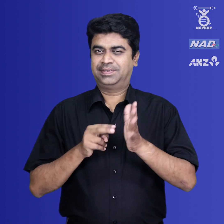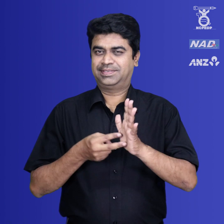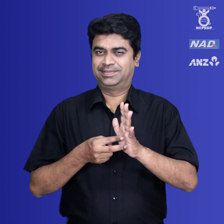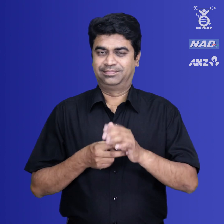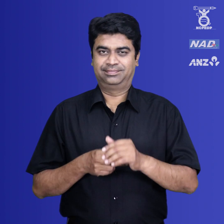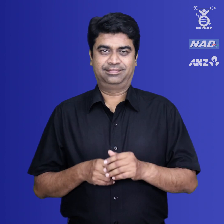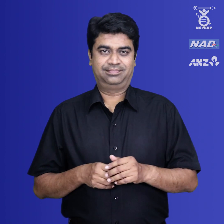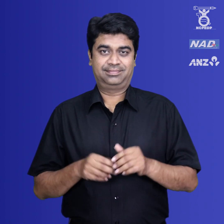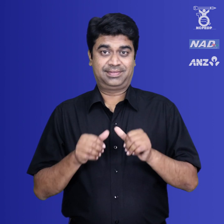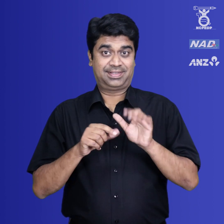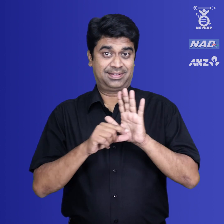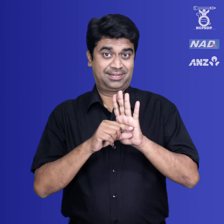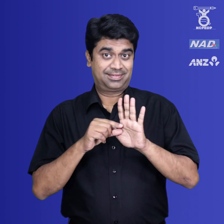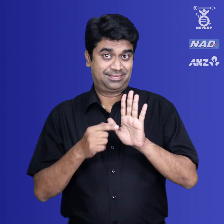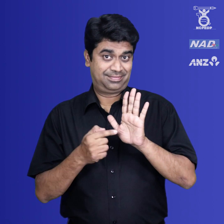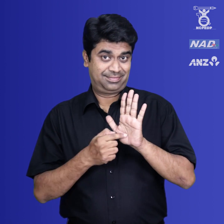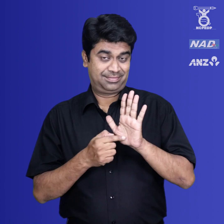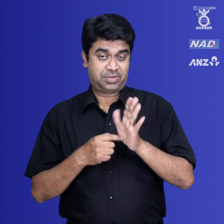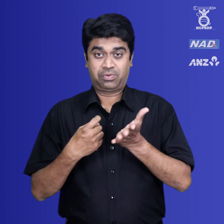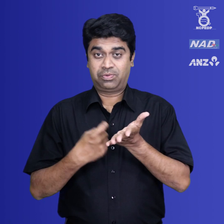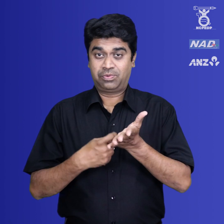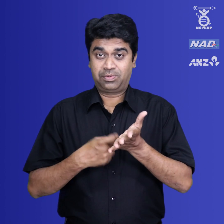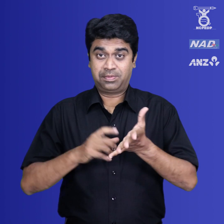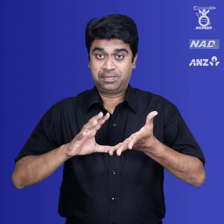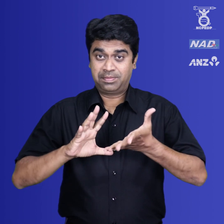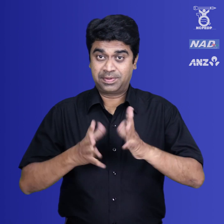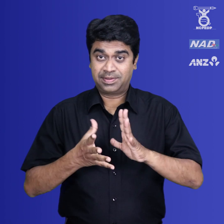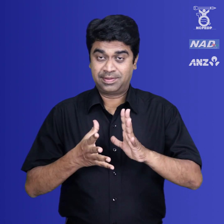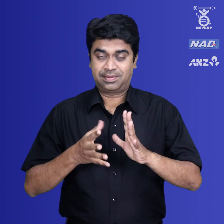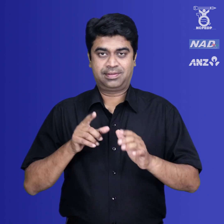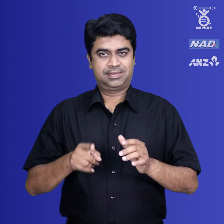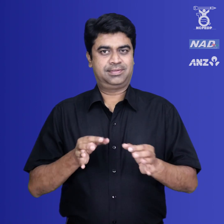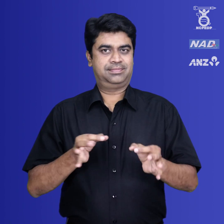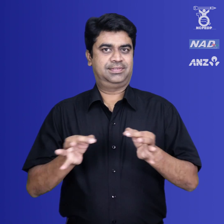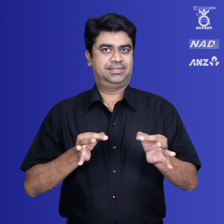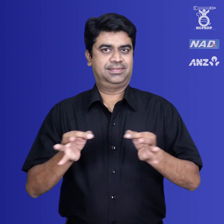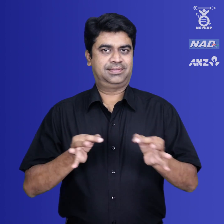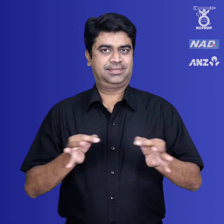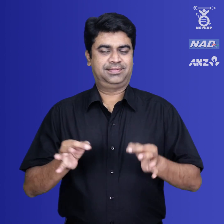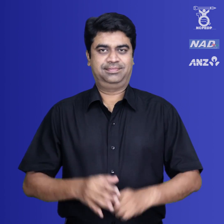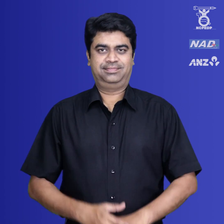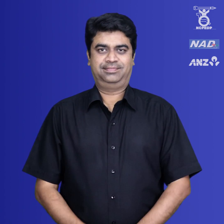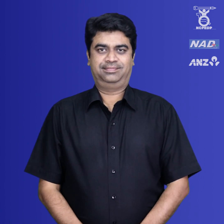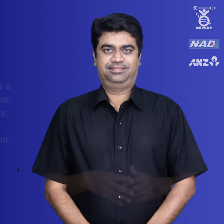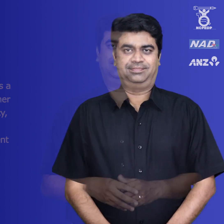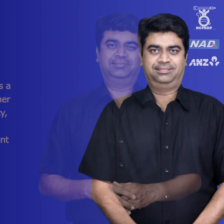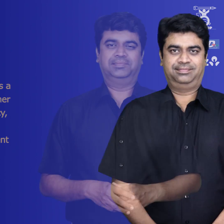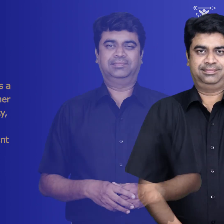Prescribed means prescribed by rules made under this Act.